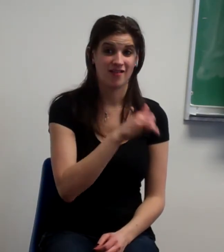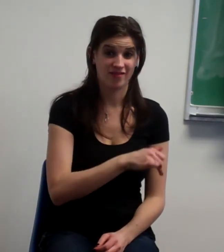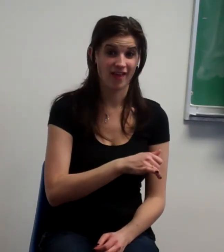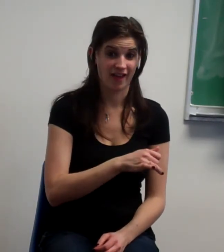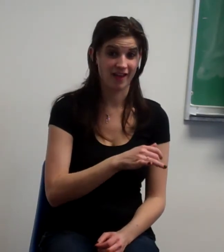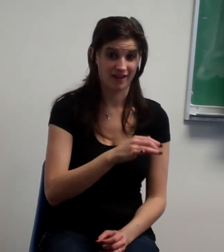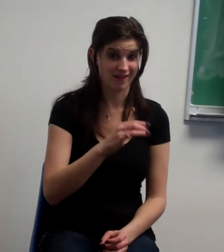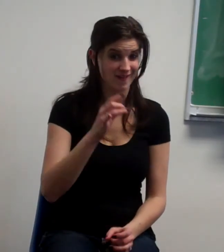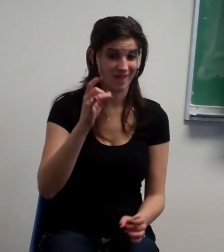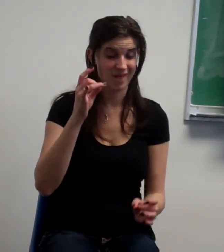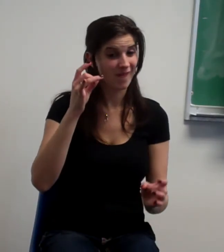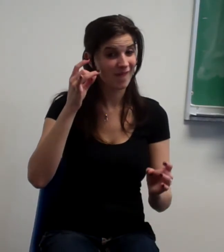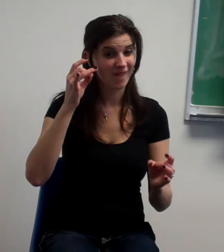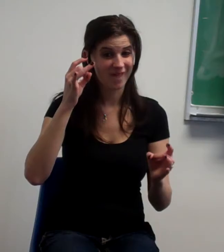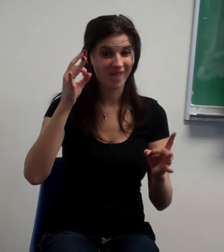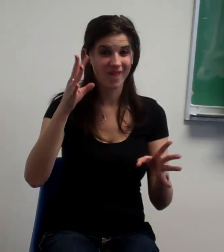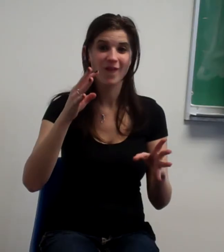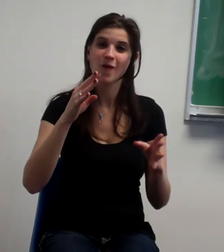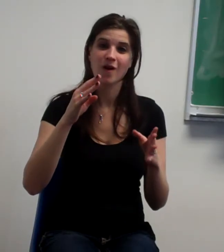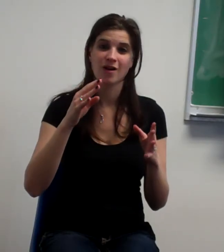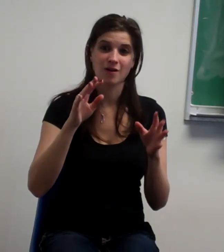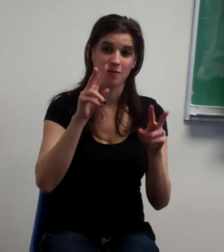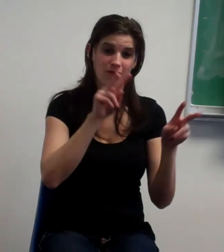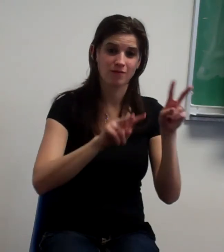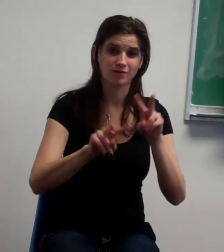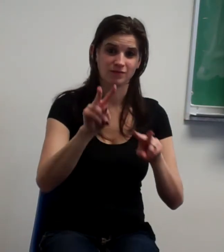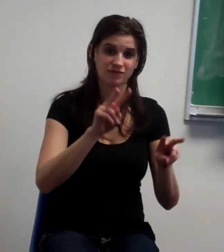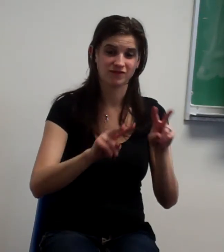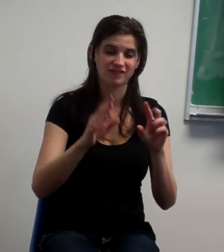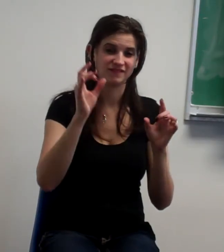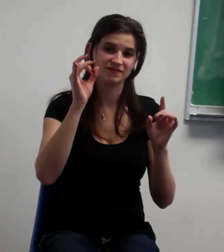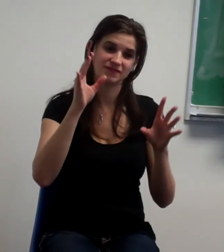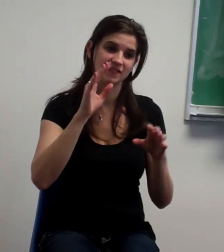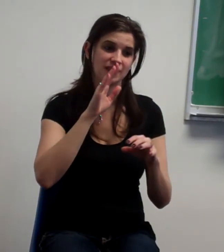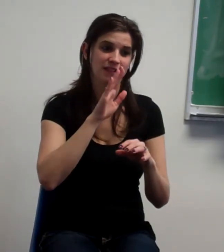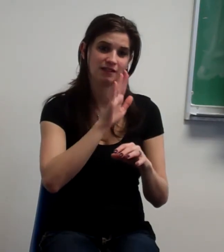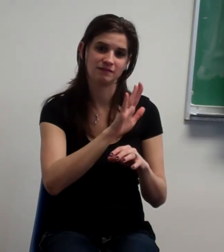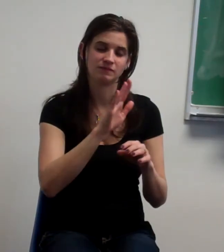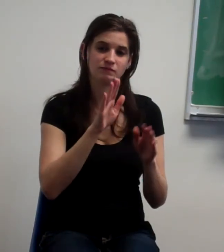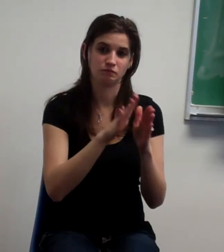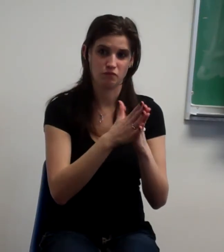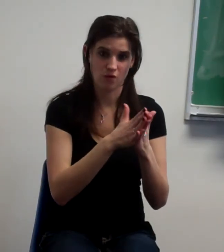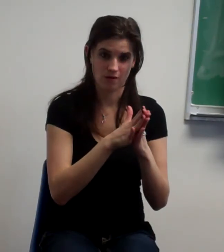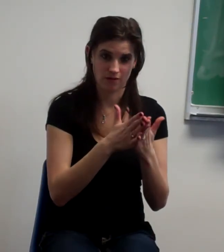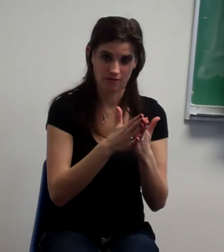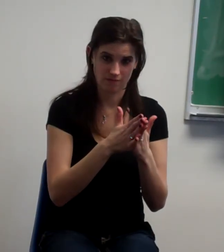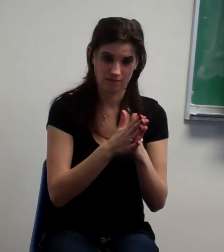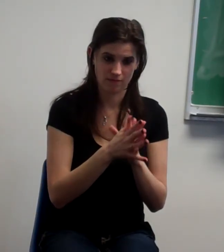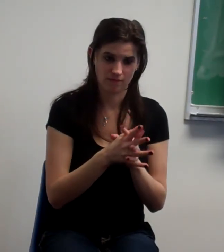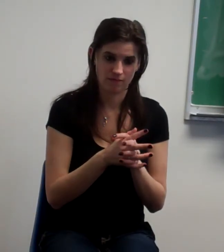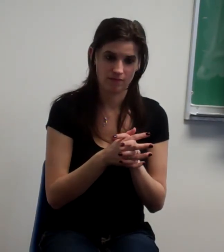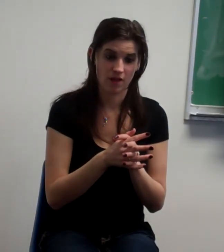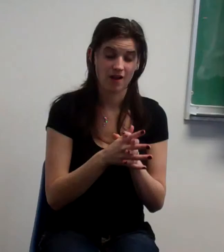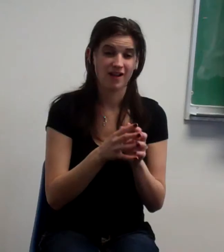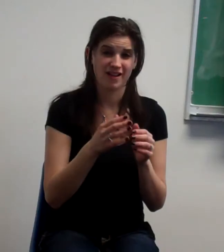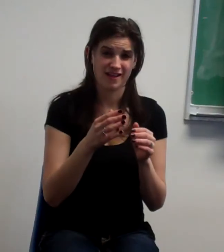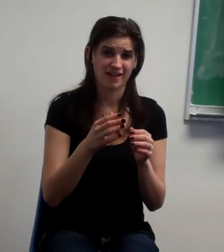right? He rips into Joseph Conrad and basically says this entire book that most of the Western world considers a classic, and they